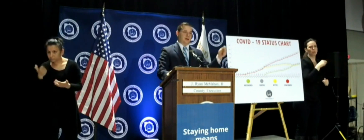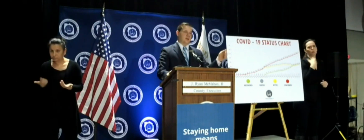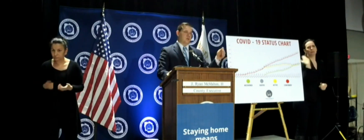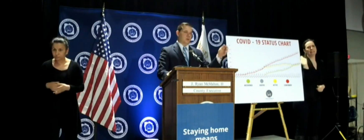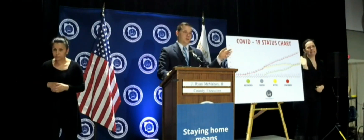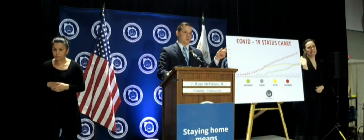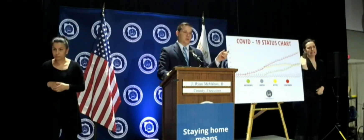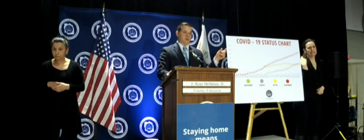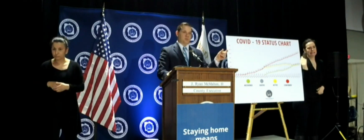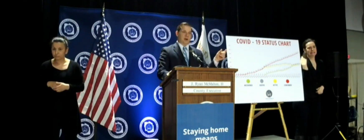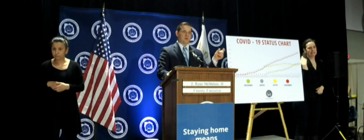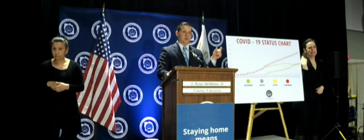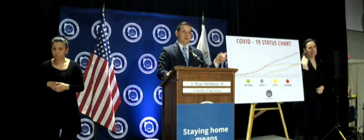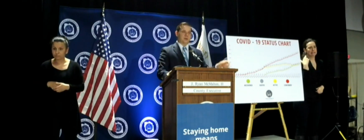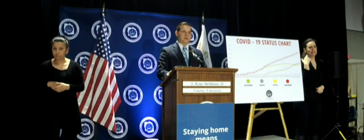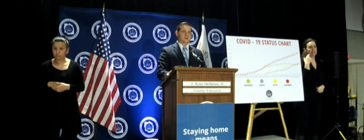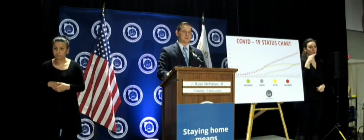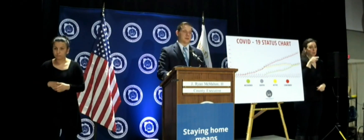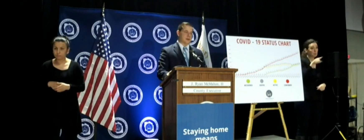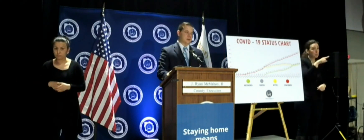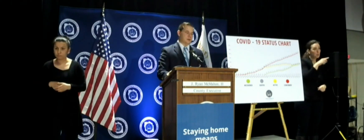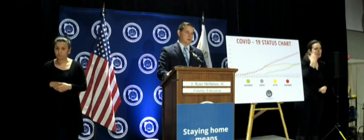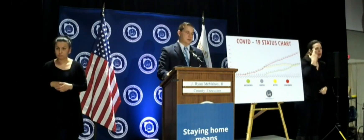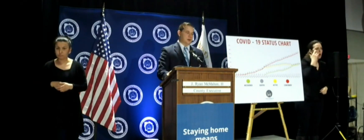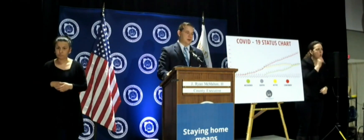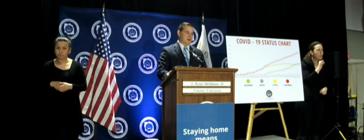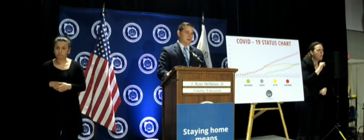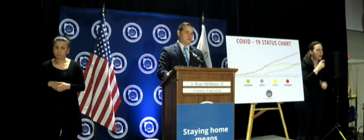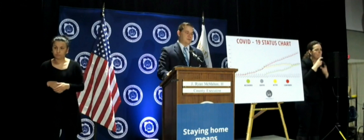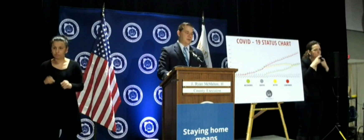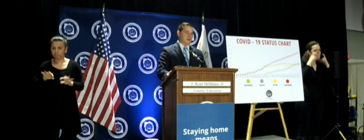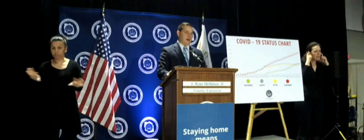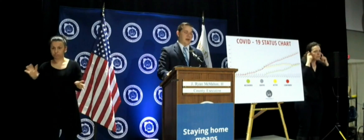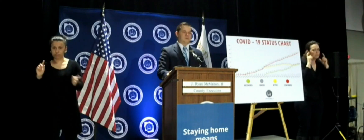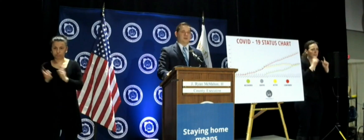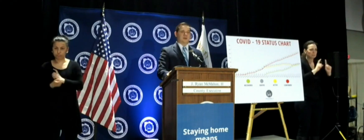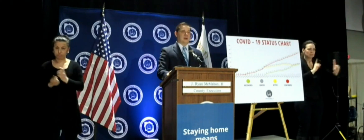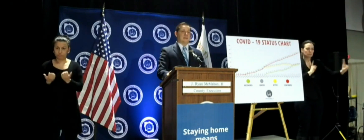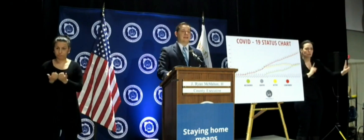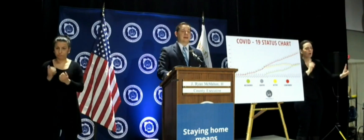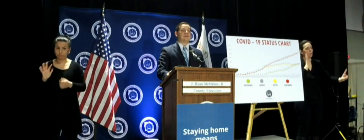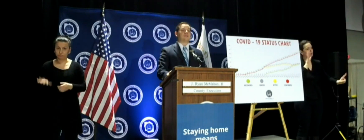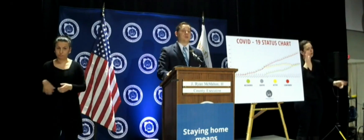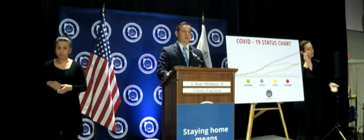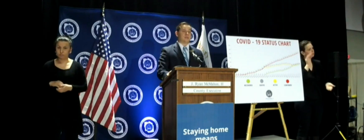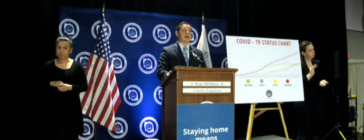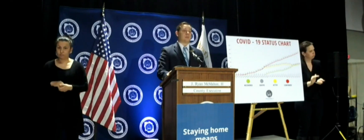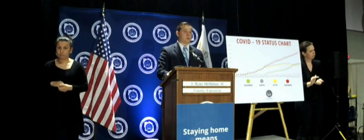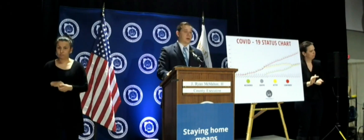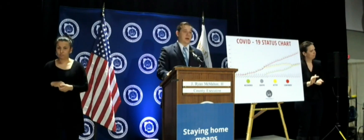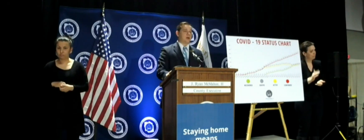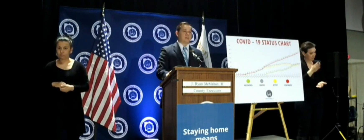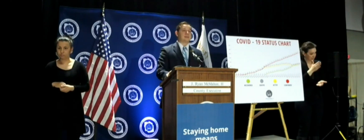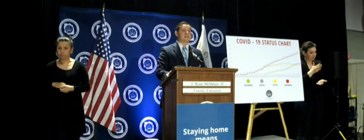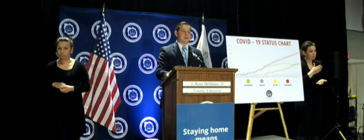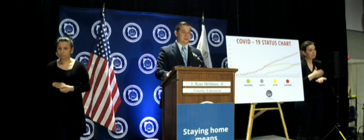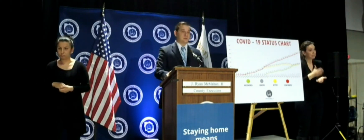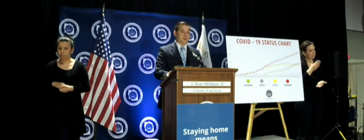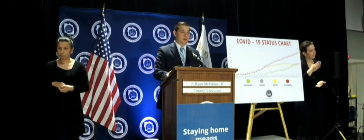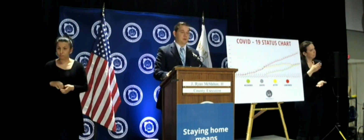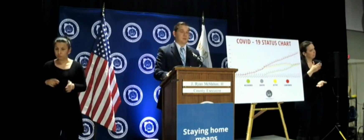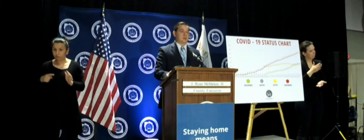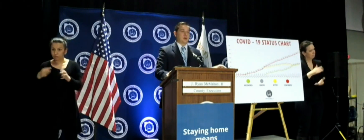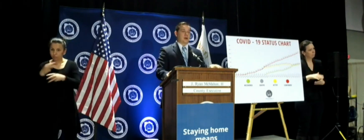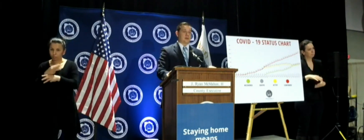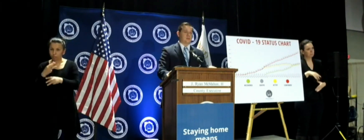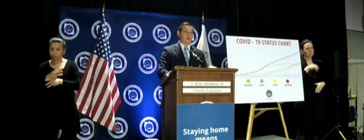better idea of where the community spread really is. And if half your, and I'm giving you an example right now. I'm not saying this right